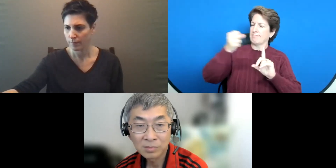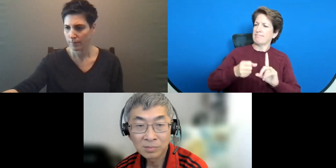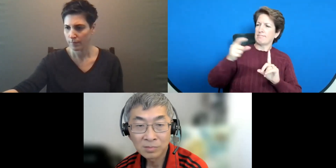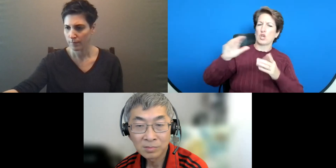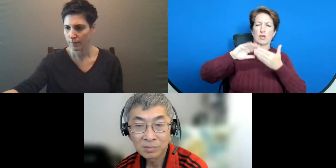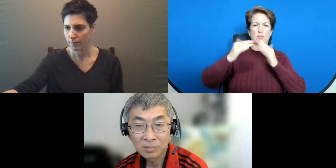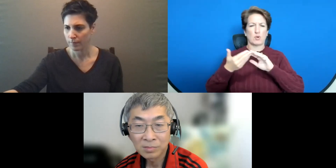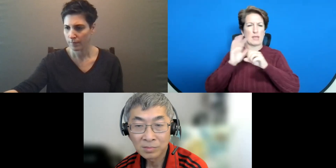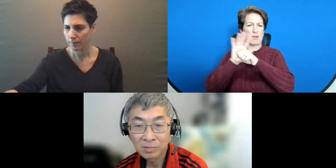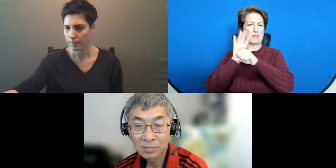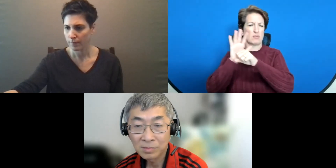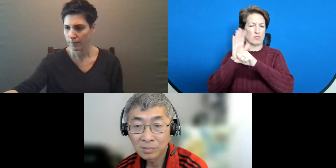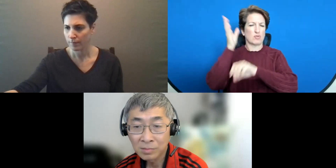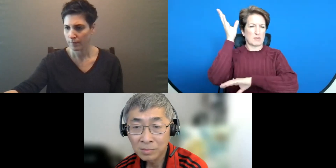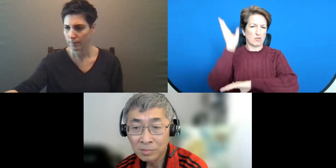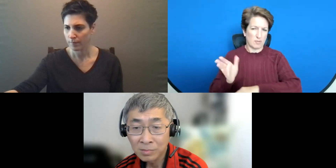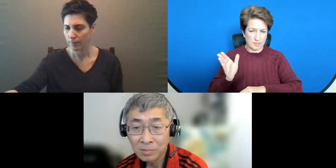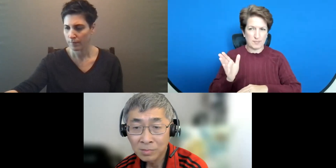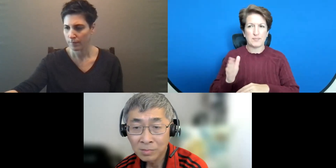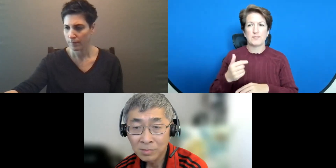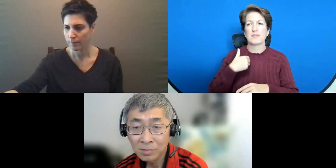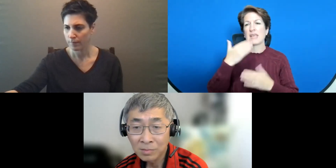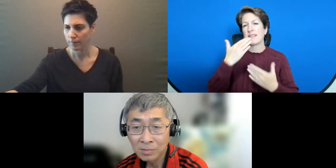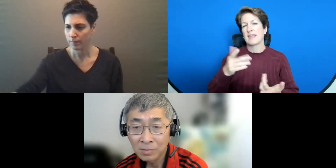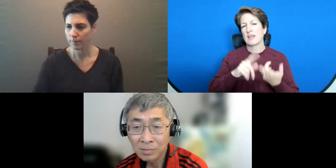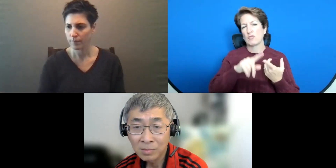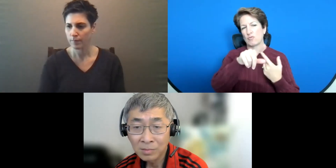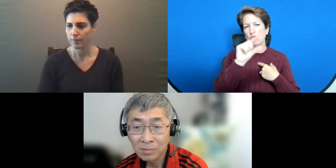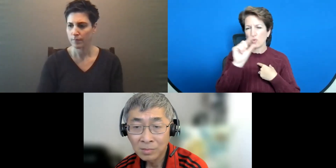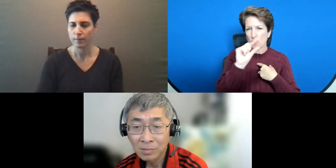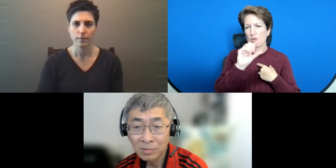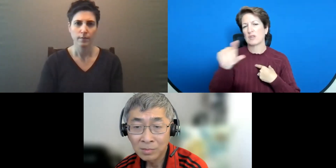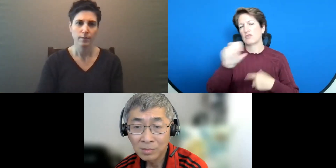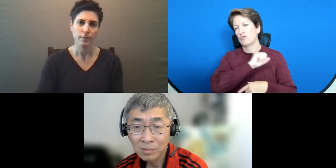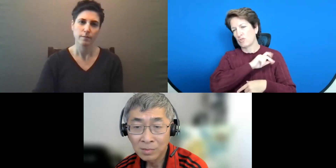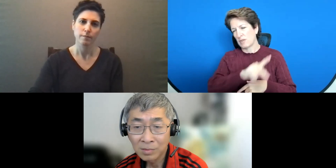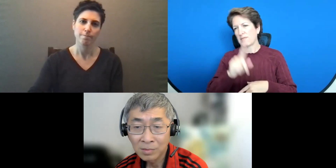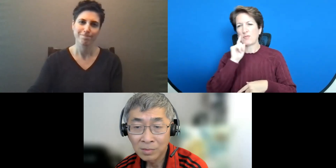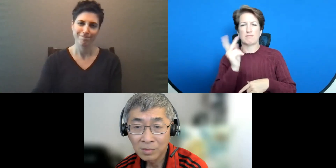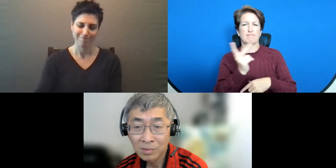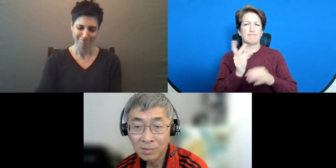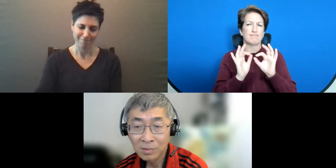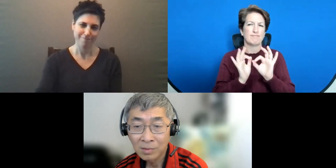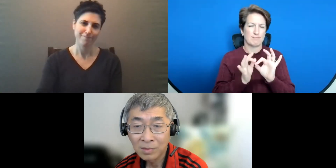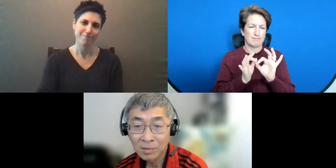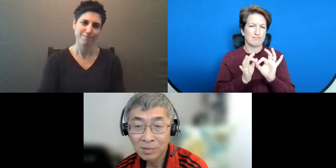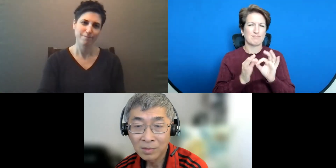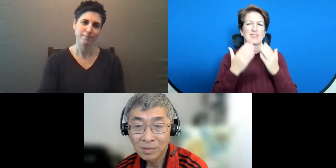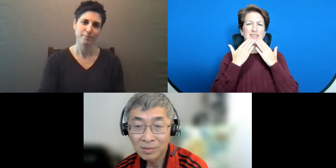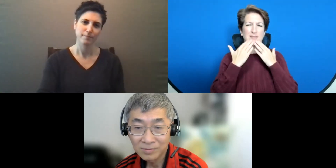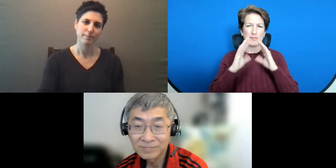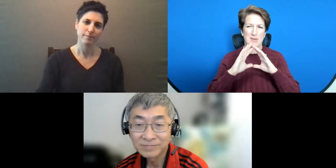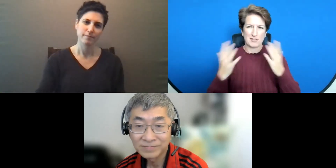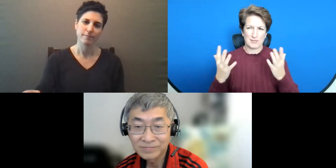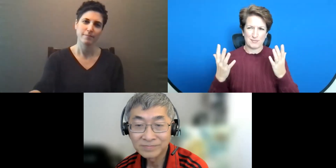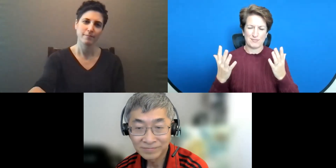you're interested in that role. And thank you again to Gloria and Sharon for your interpretation support today. Thank you so much.